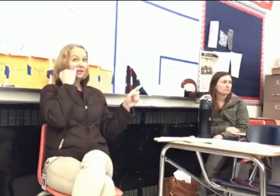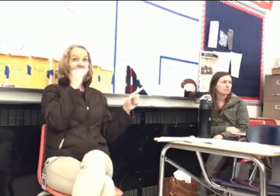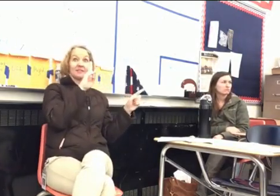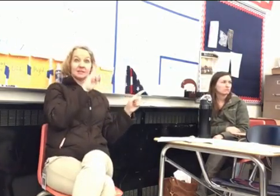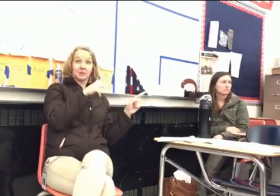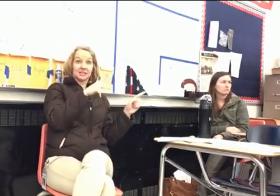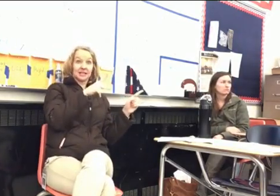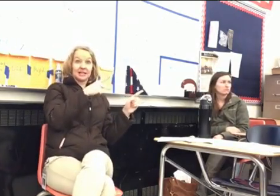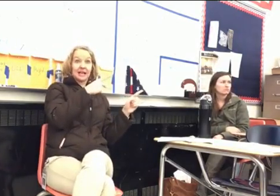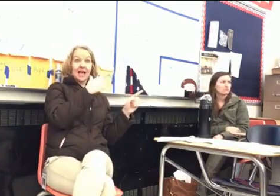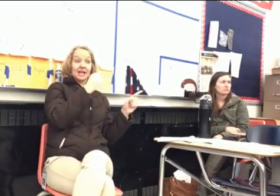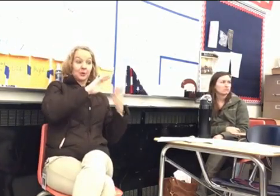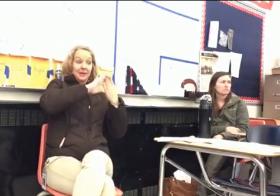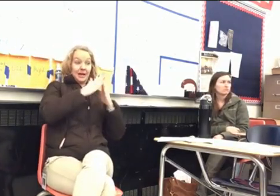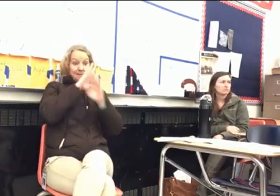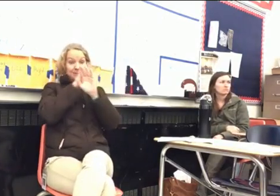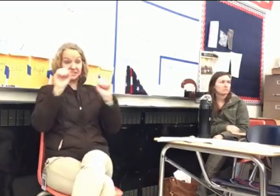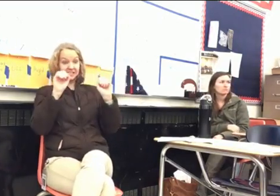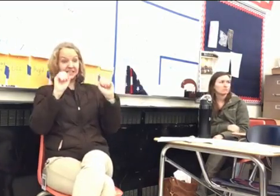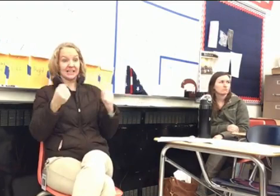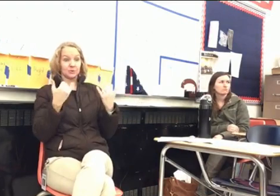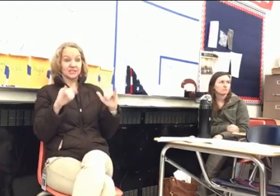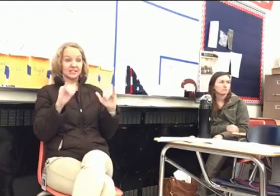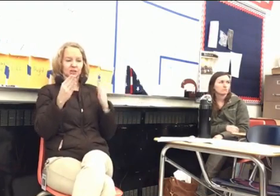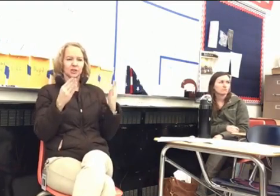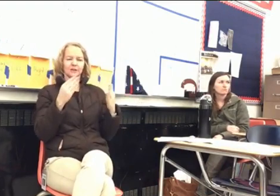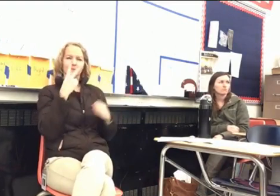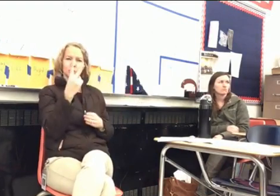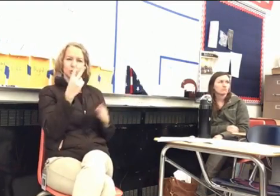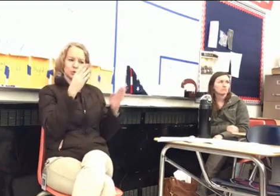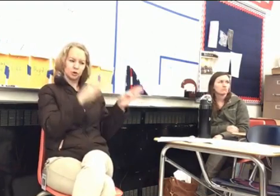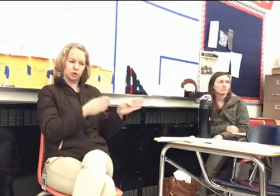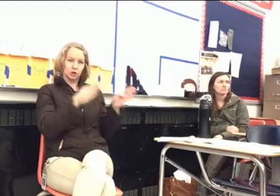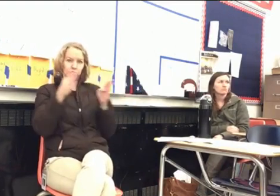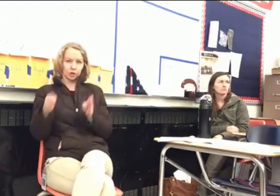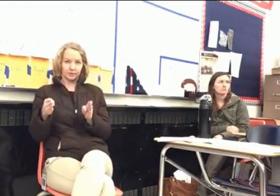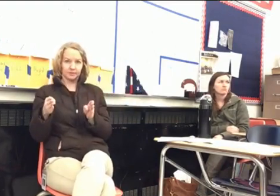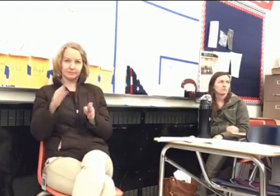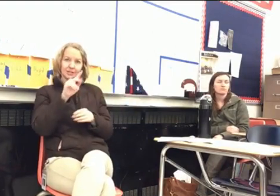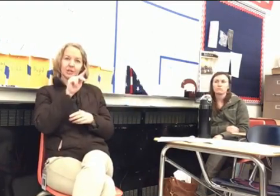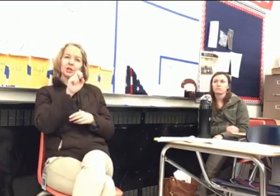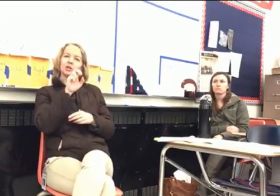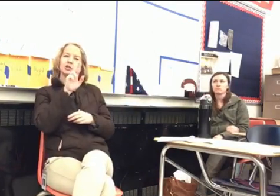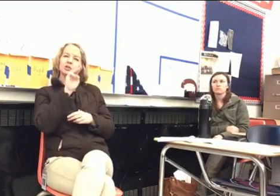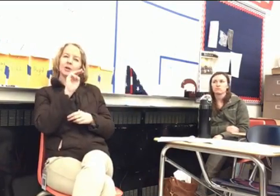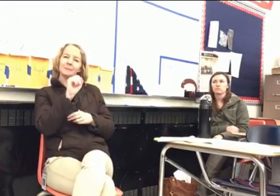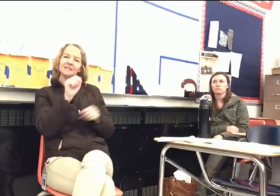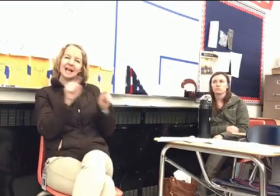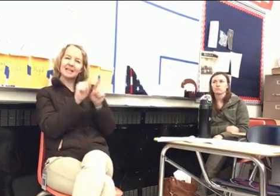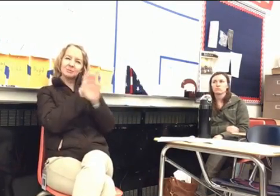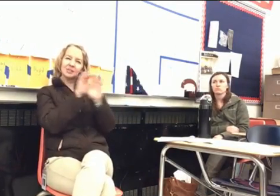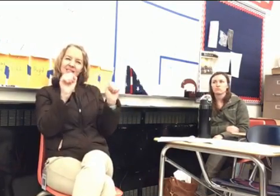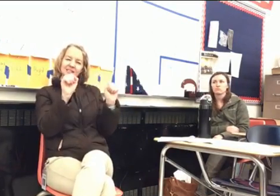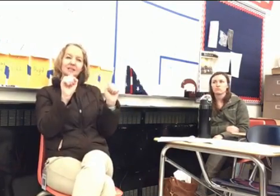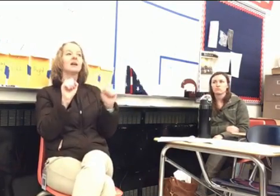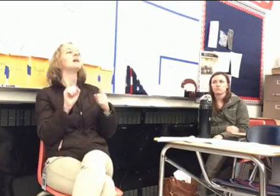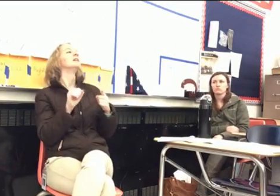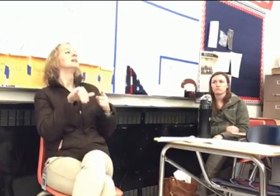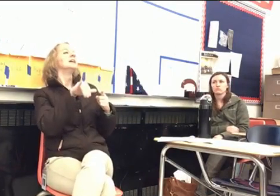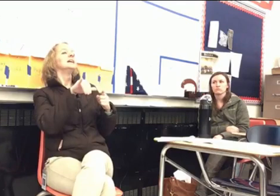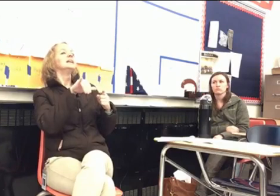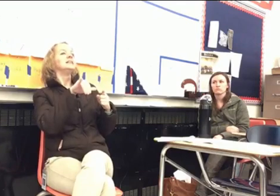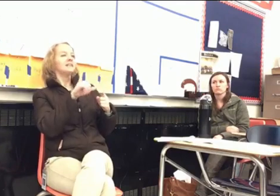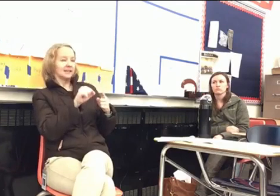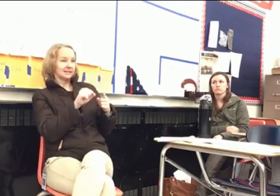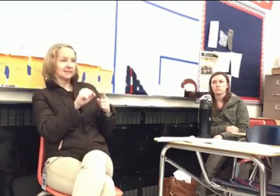the president dies, can you still serve 2 terms as president after that? So, yes, you technically